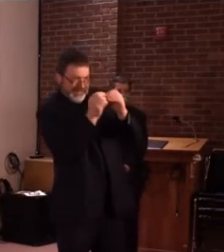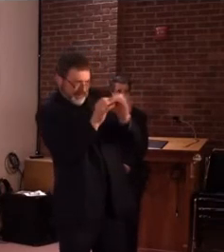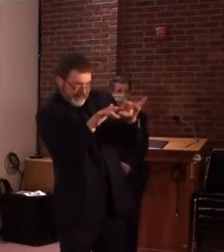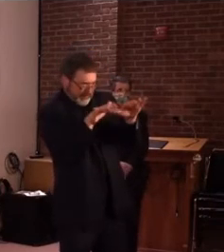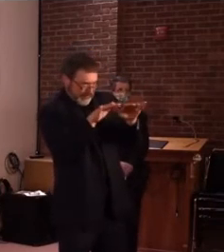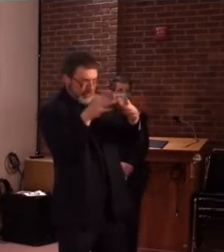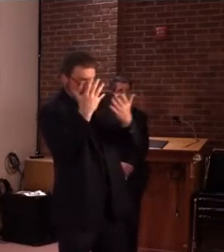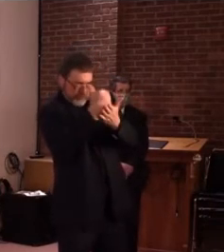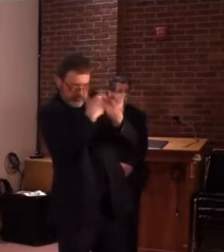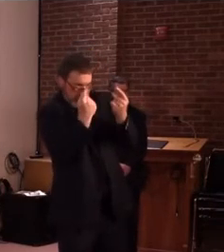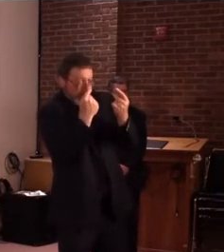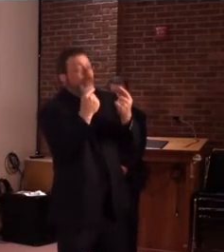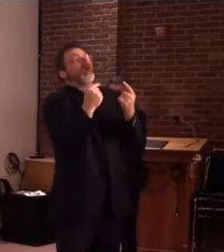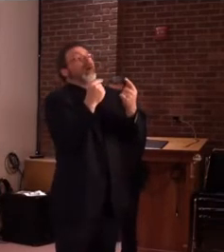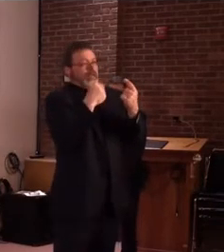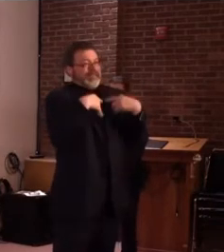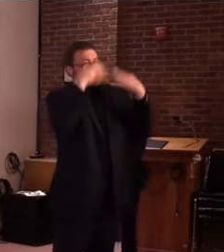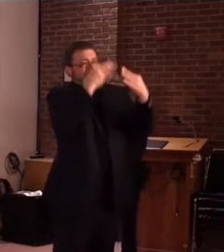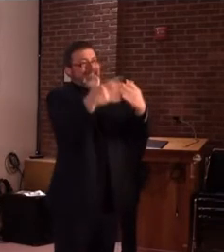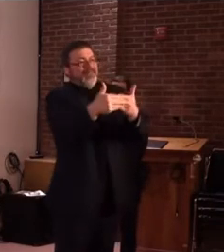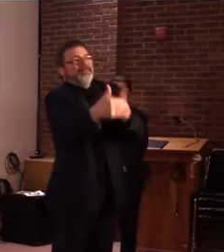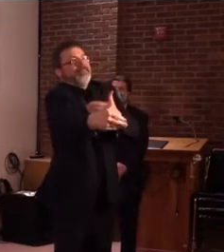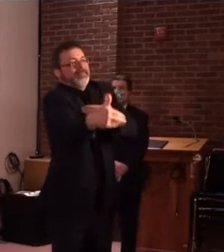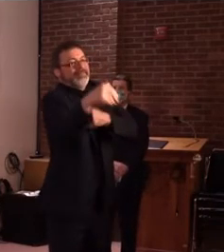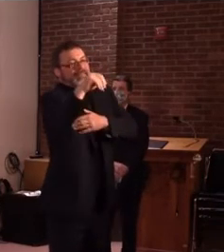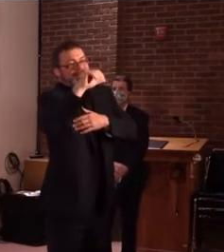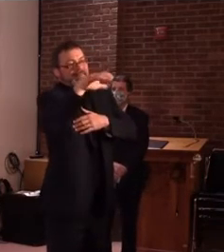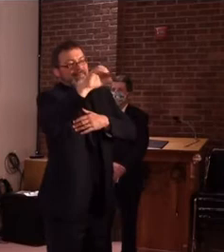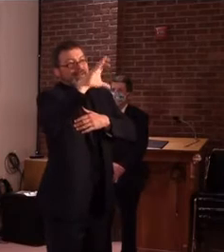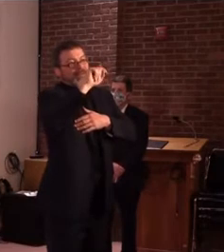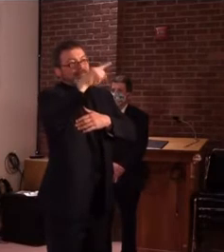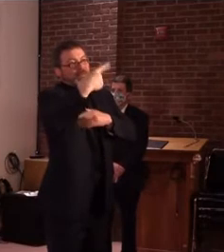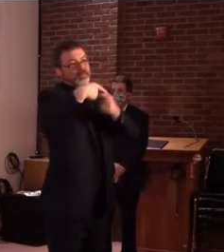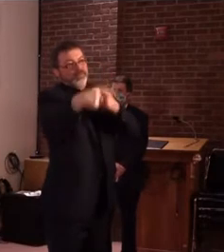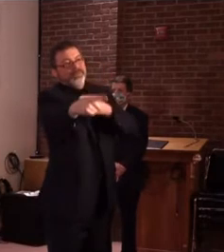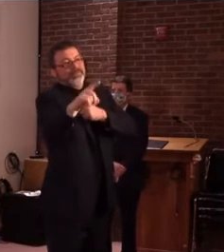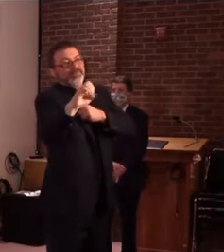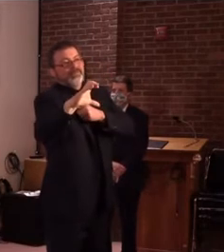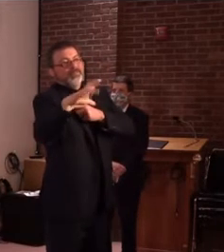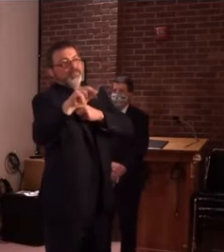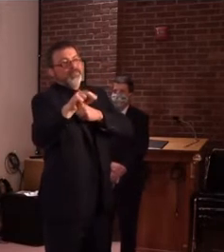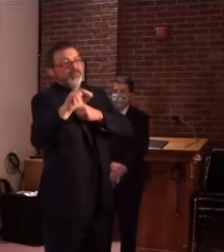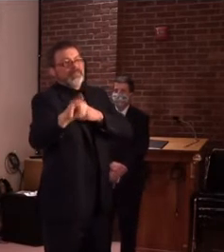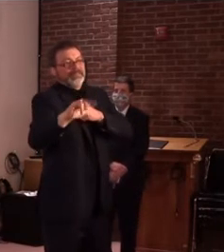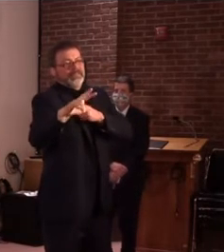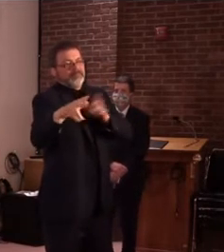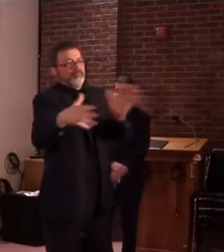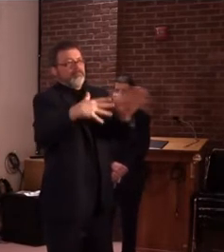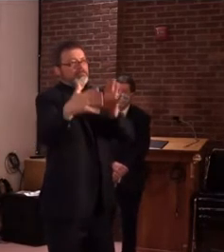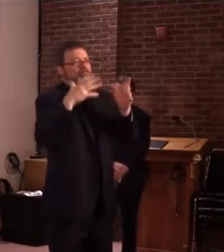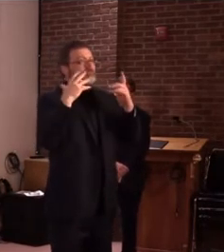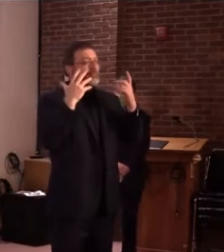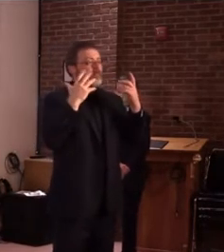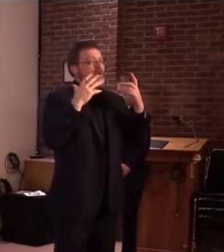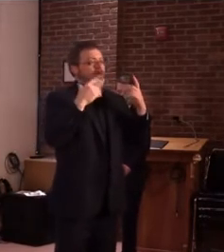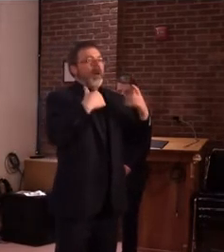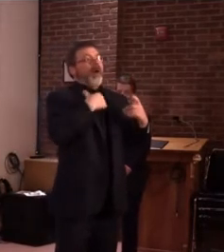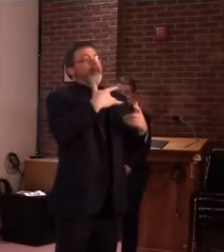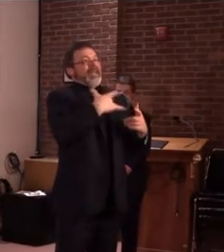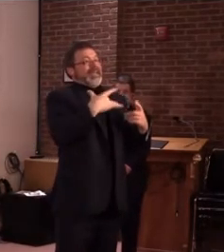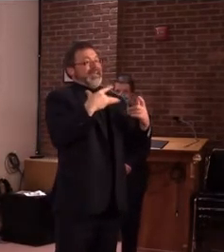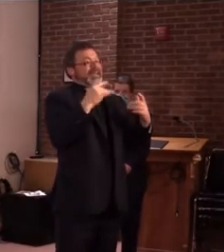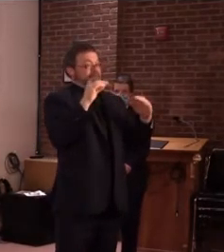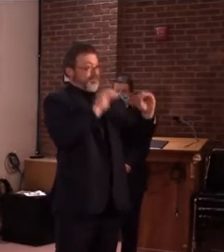fiscal year budget. So it's a very unique way for the state to do budgeting, but it's necessitated by